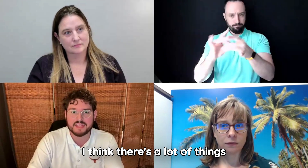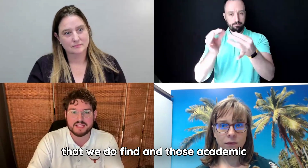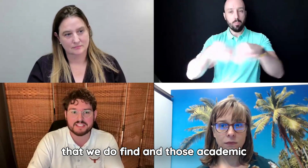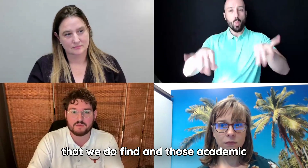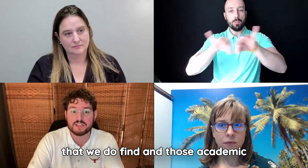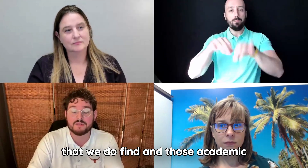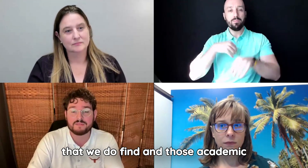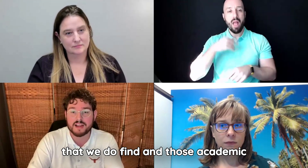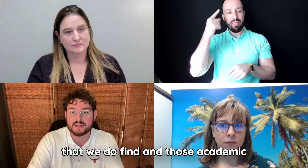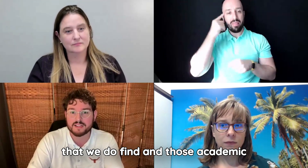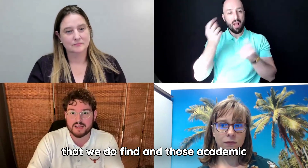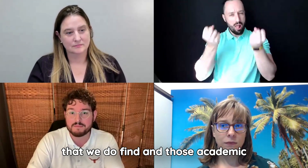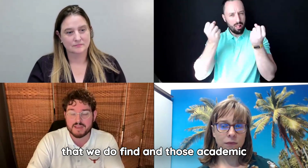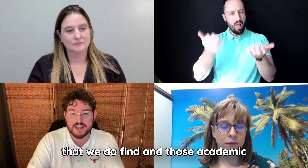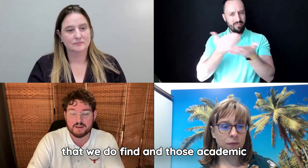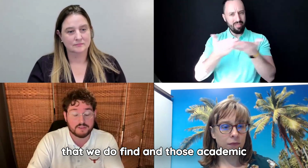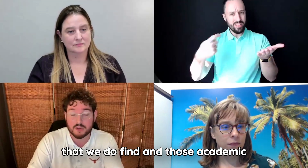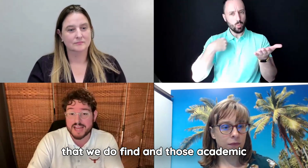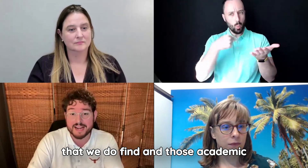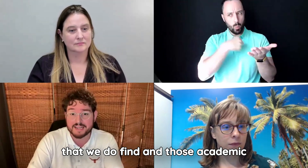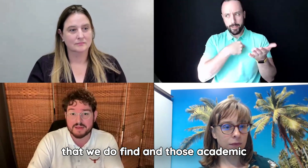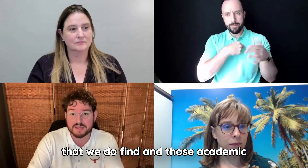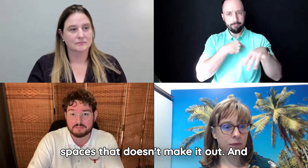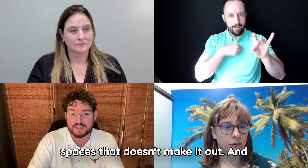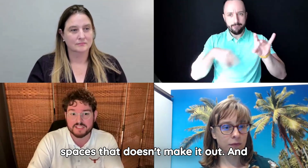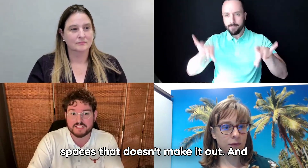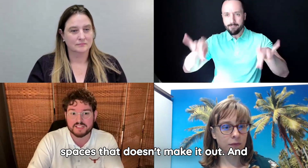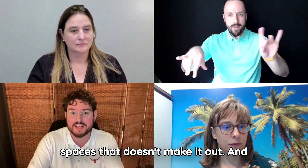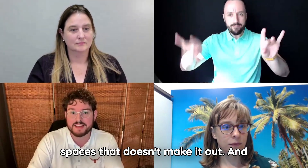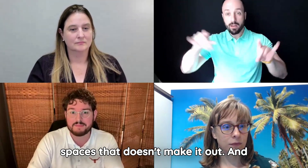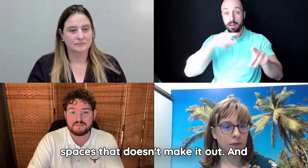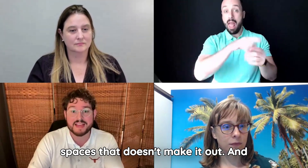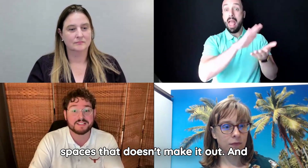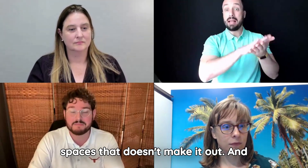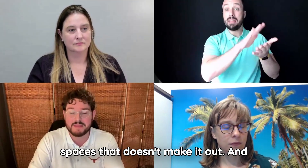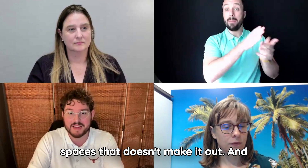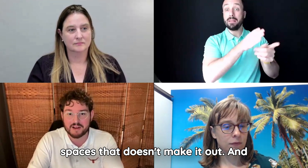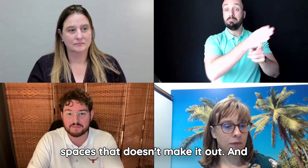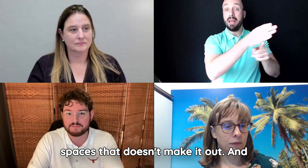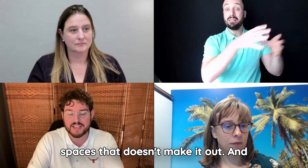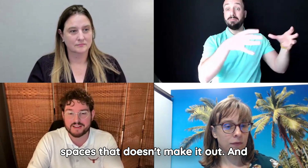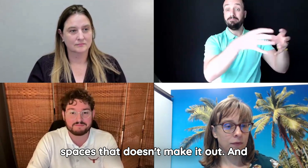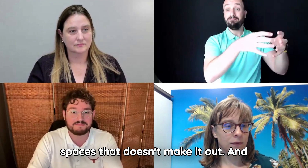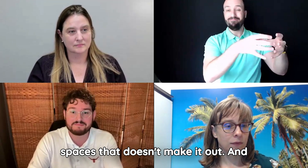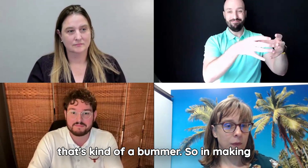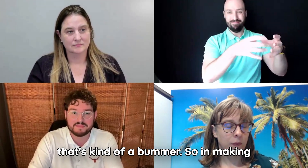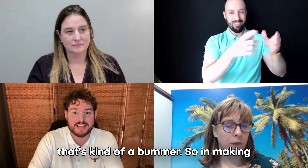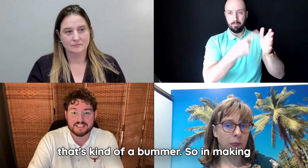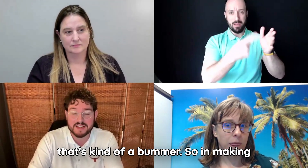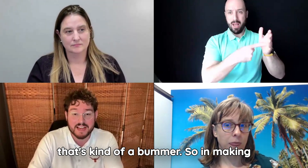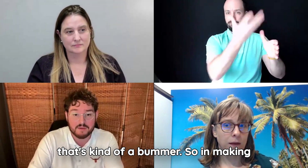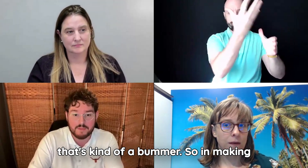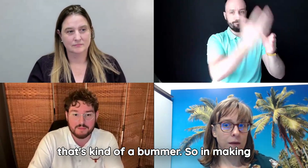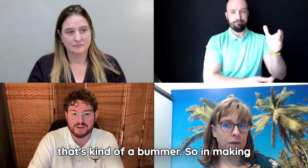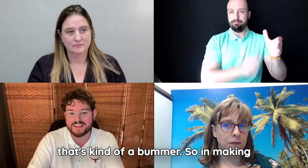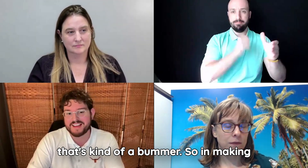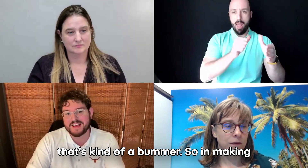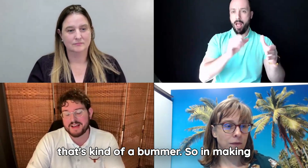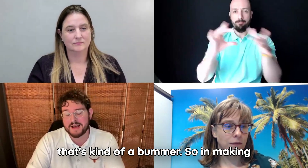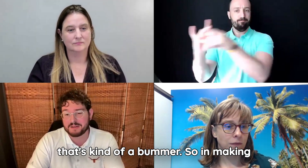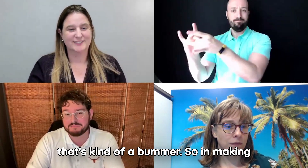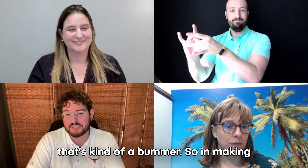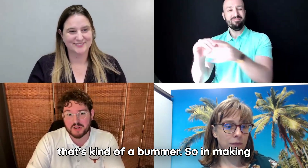a lot of things that we do find in those academic spaces that doesn't make it out. And that's kind of a